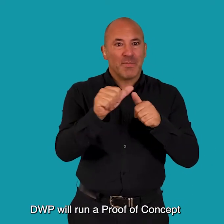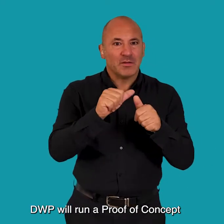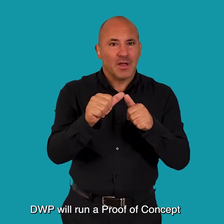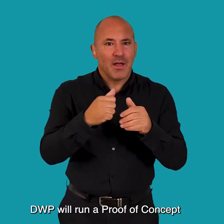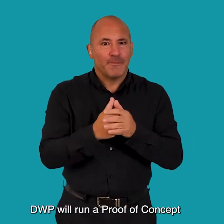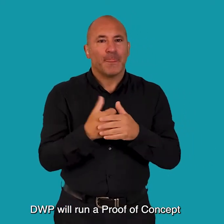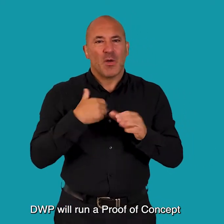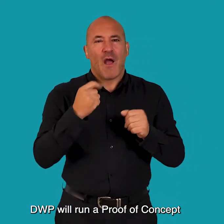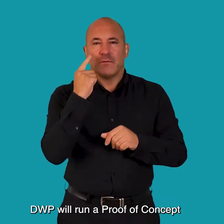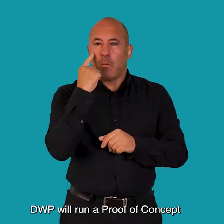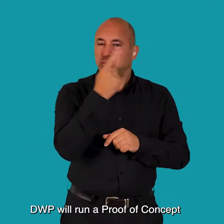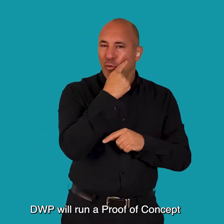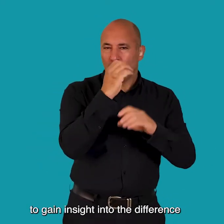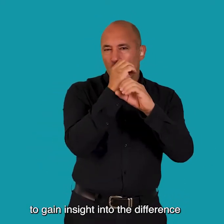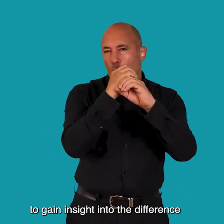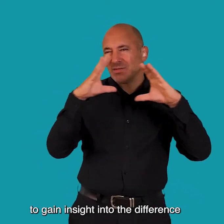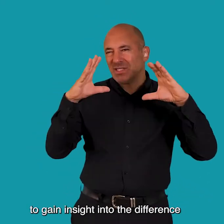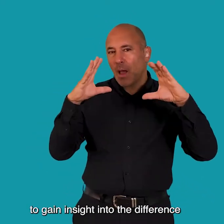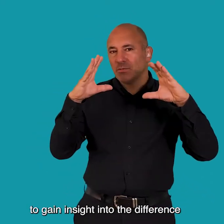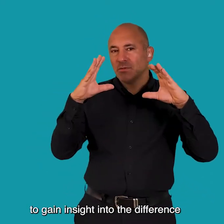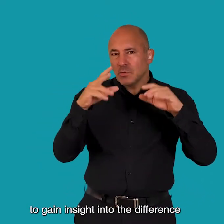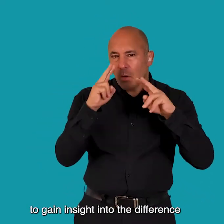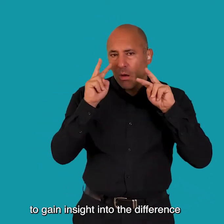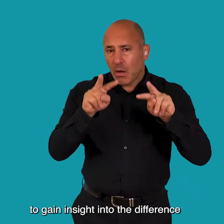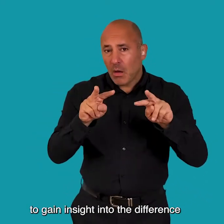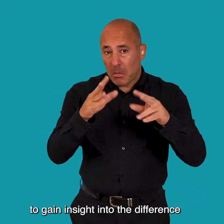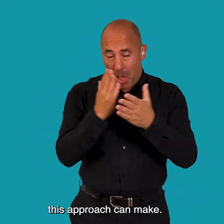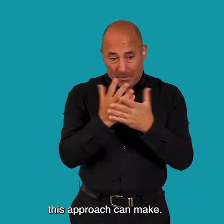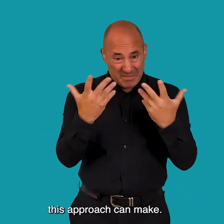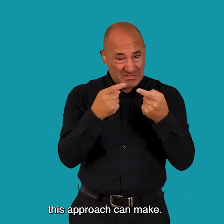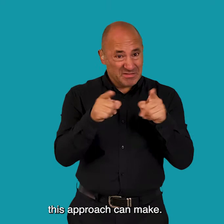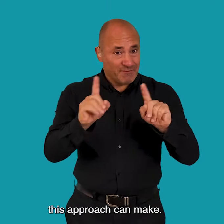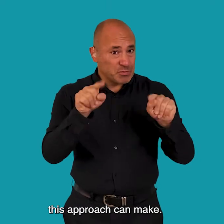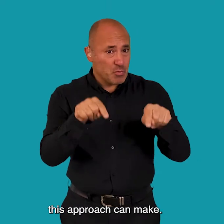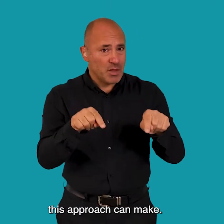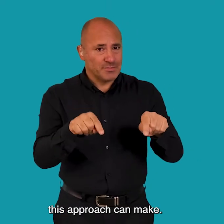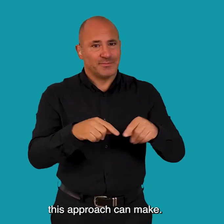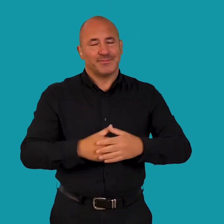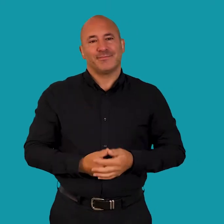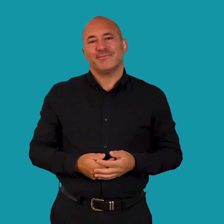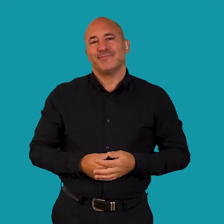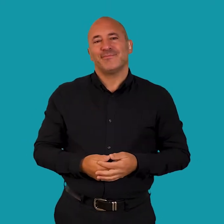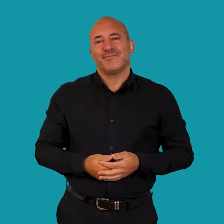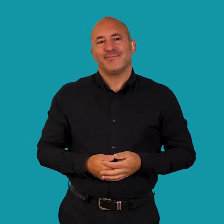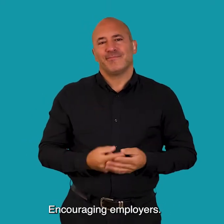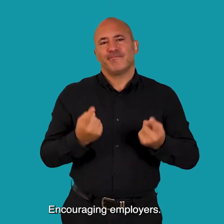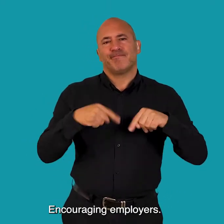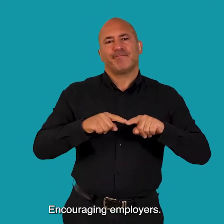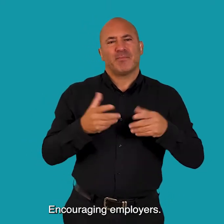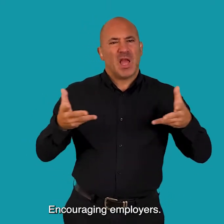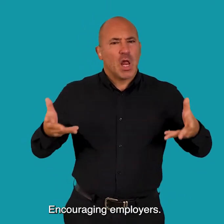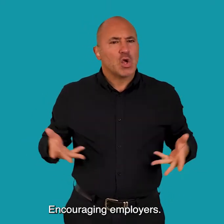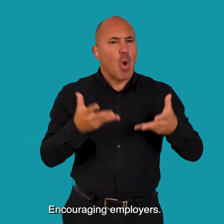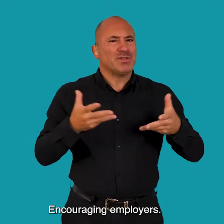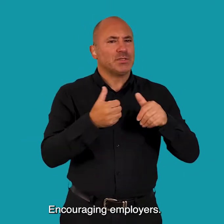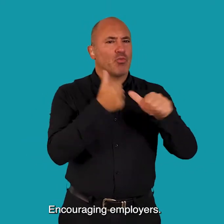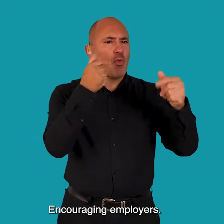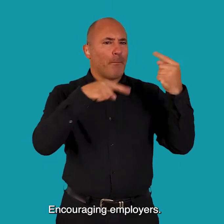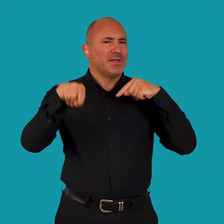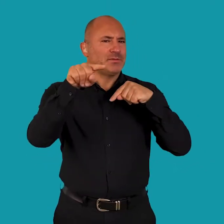a proof of concept to gain insight into the difference this approach can make. Encouraging employers.